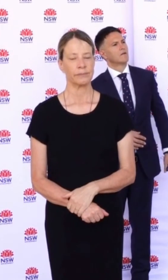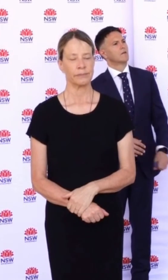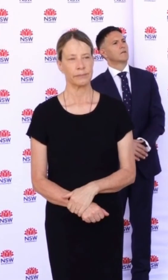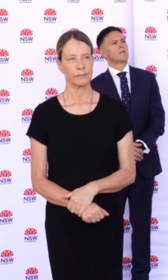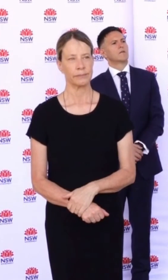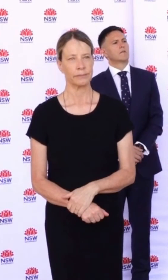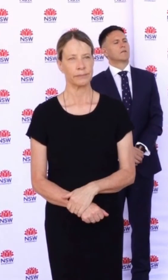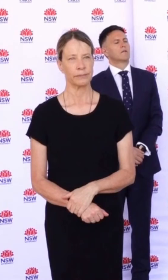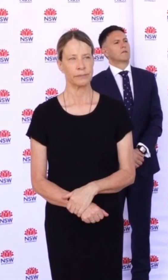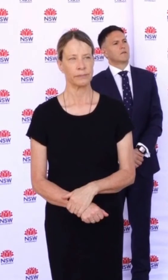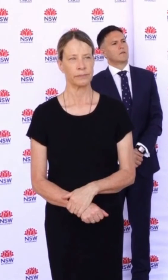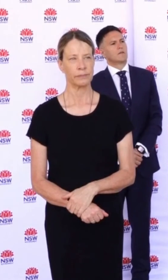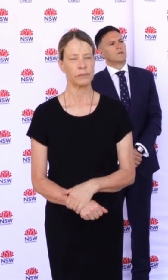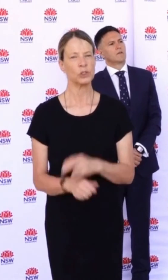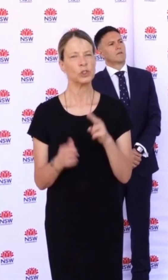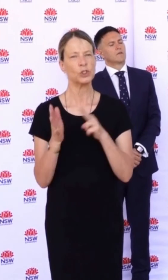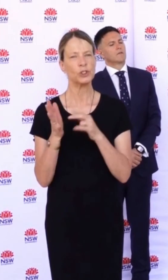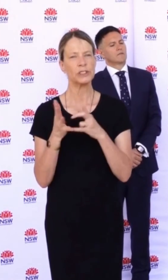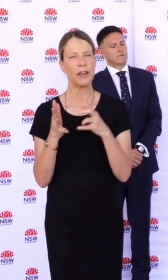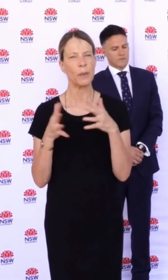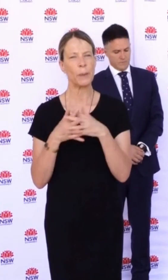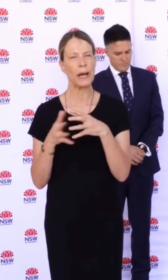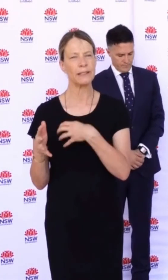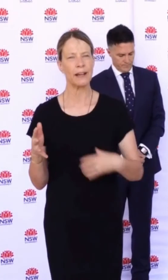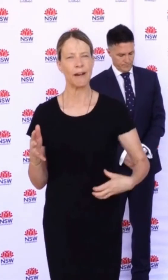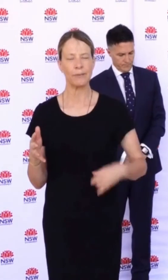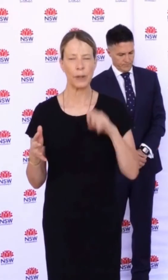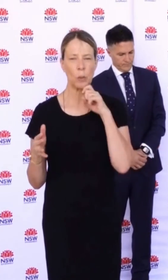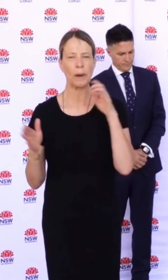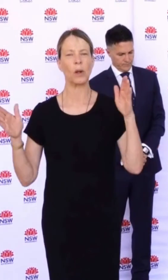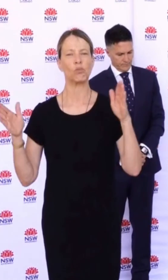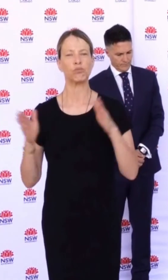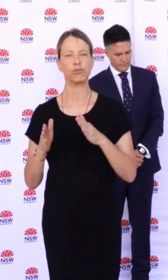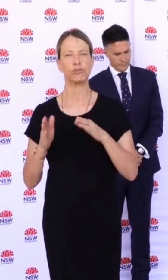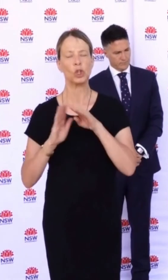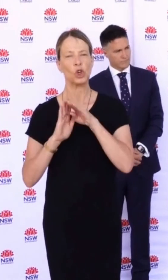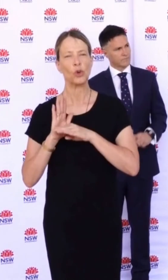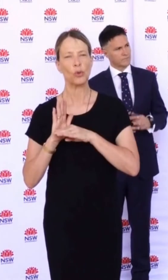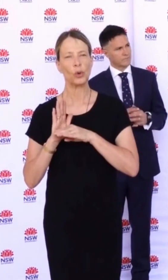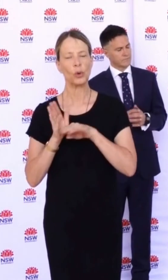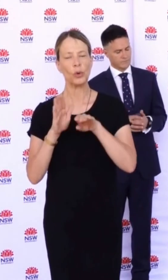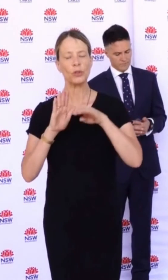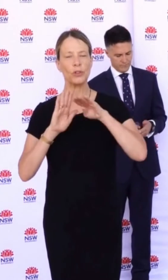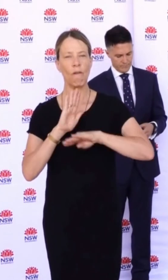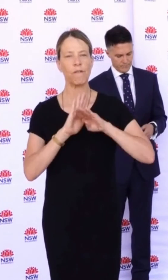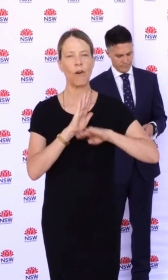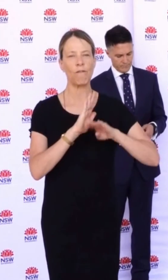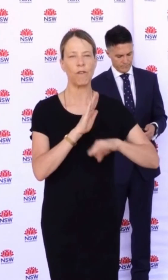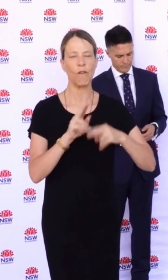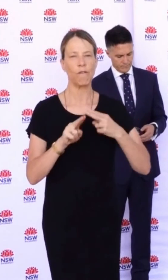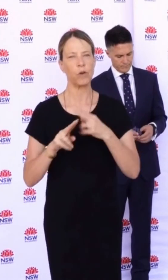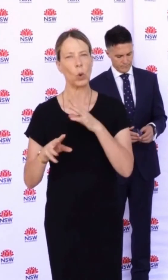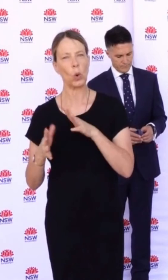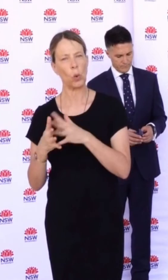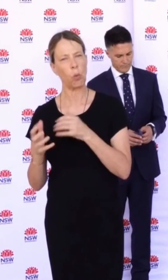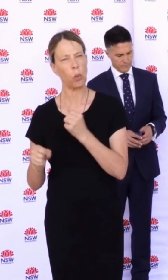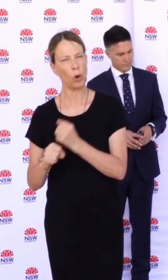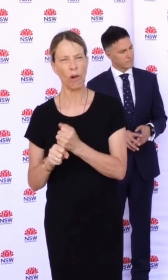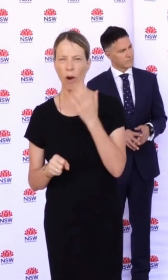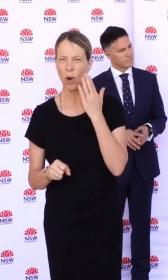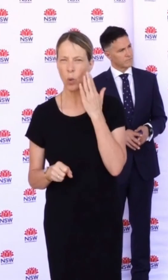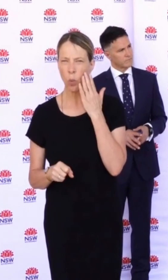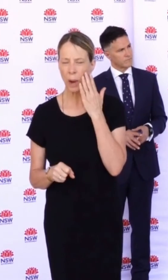it's more than that. Really, we're all in this together. For heaven's sake, individuals who think that they can actually not wear a mask are